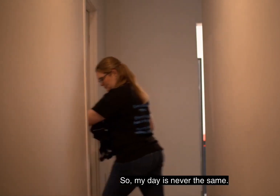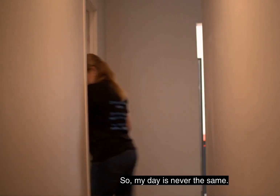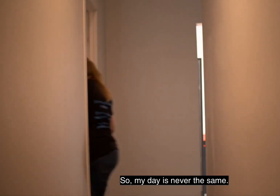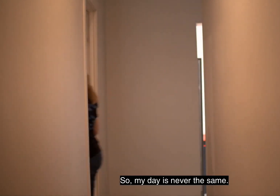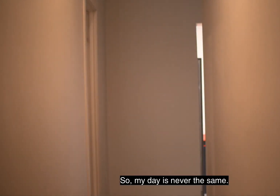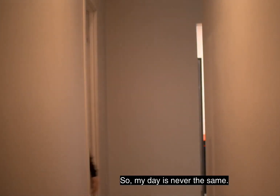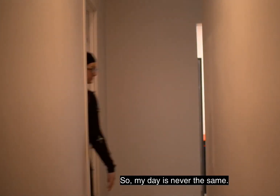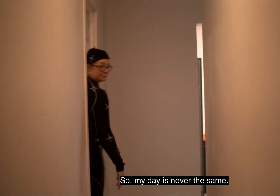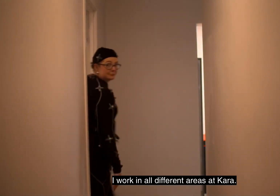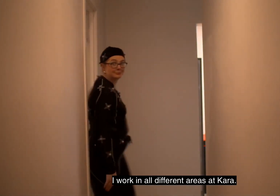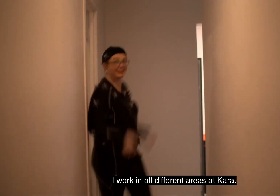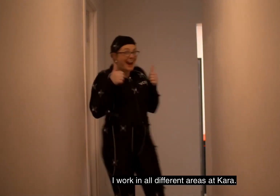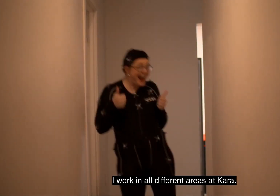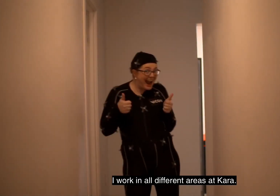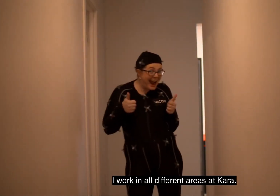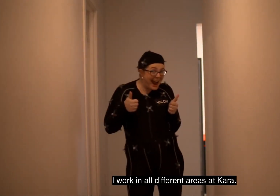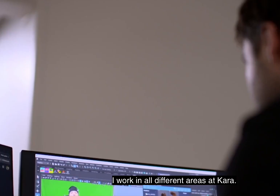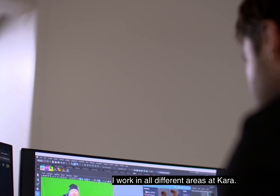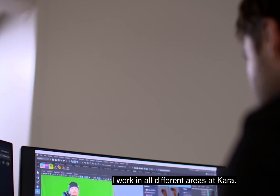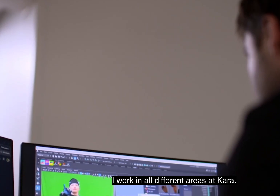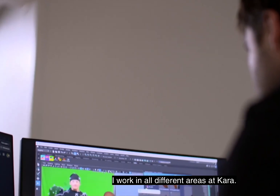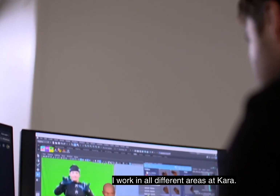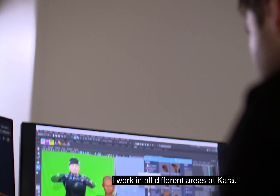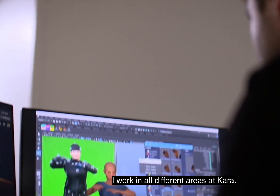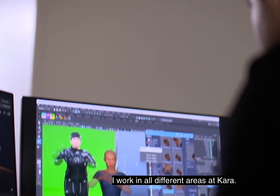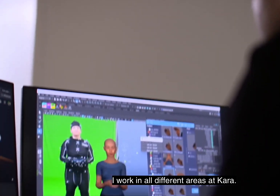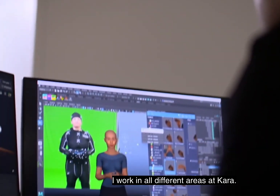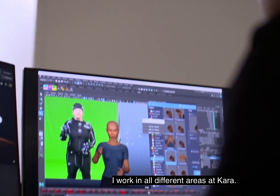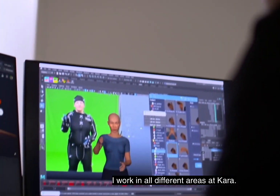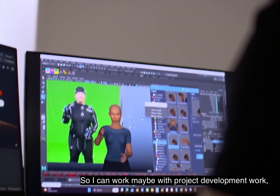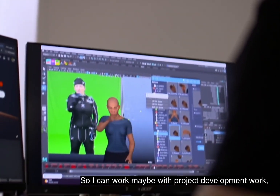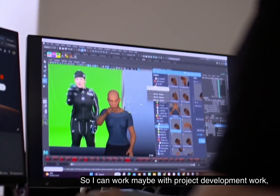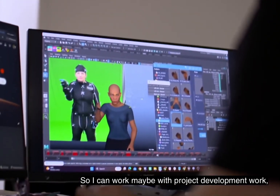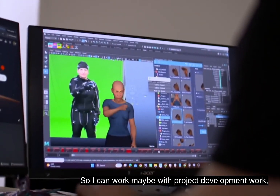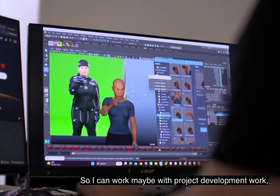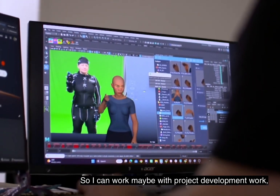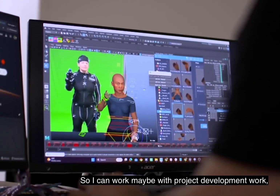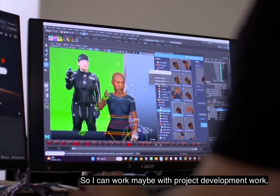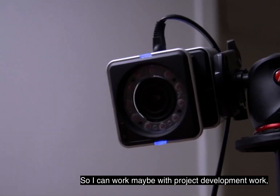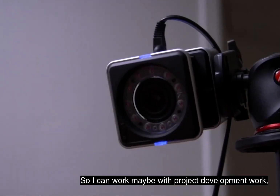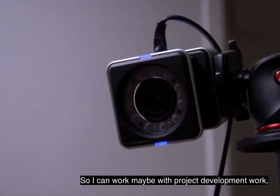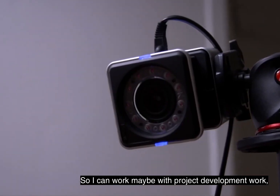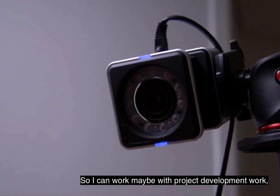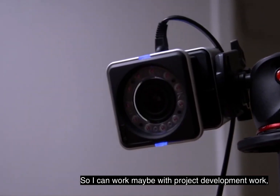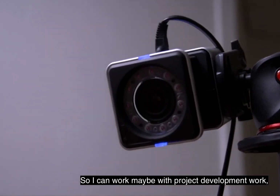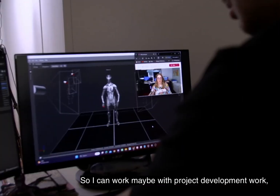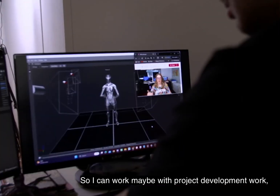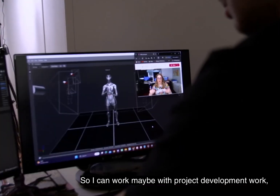day is never the same. I work in all different areas at Carre, so I can work maybe with project development